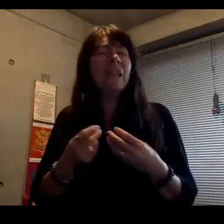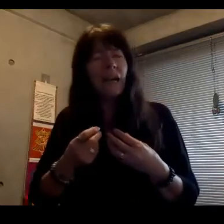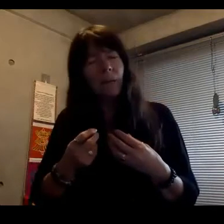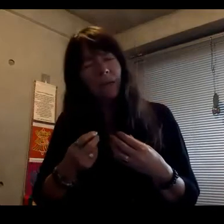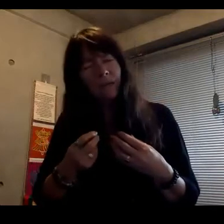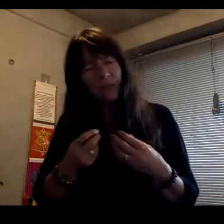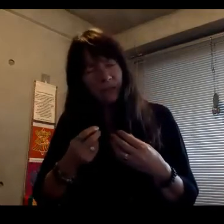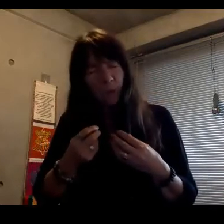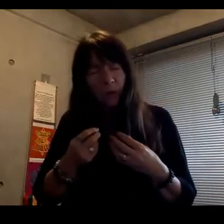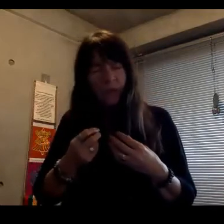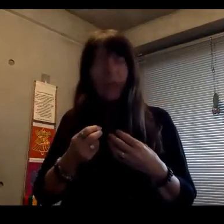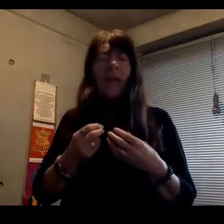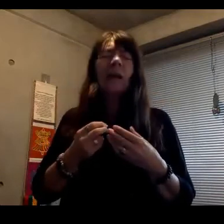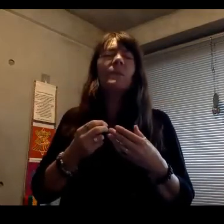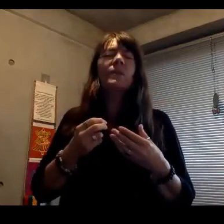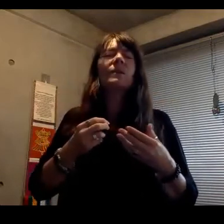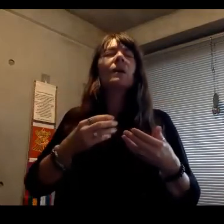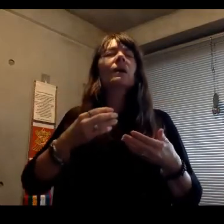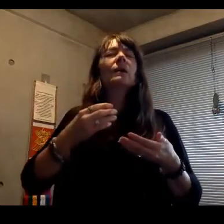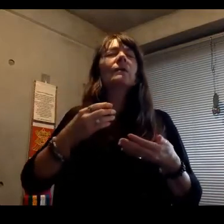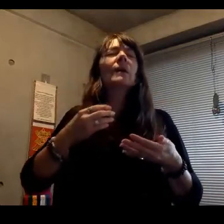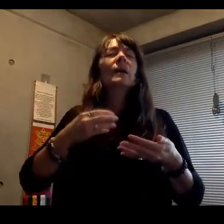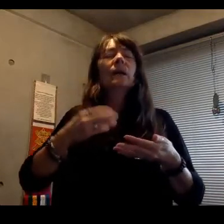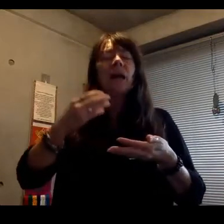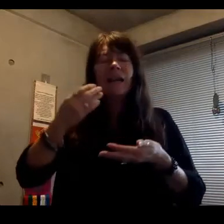mind game, this word and this